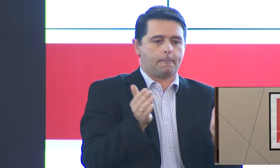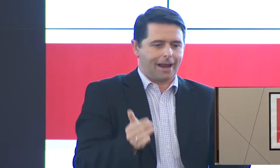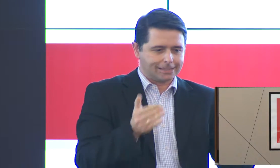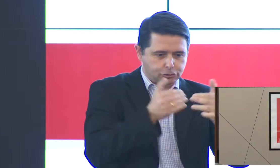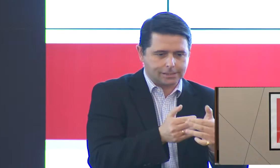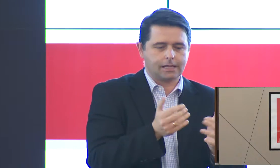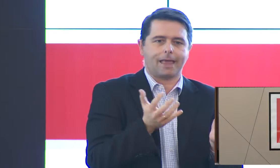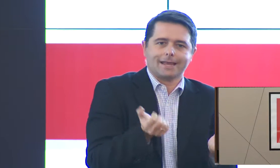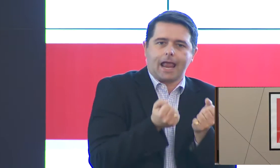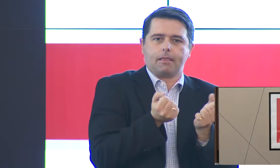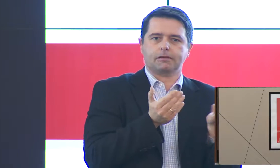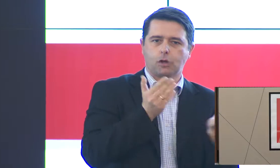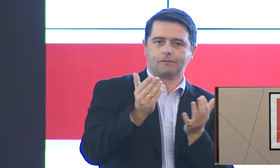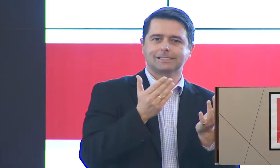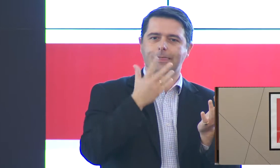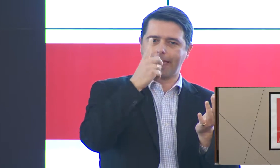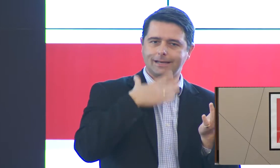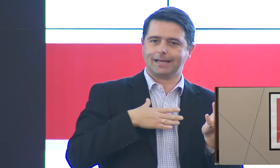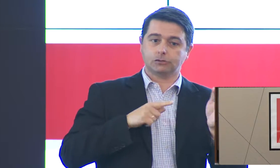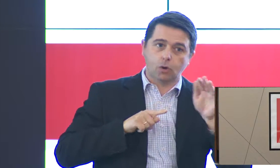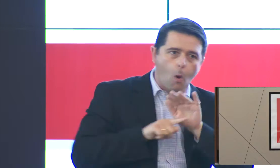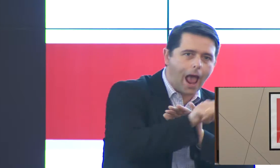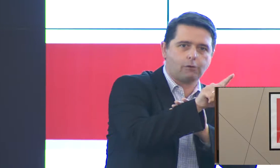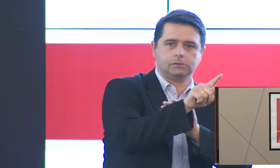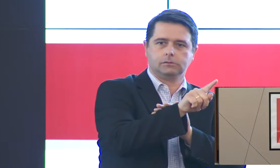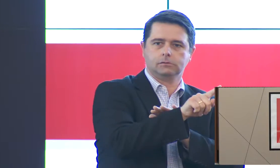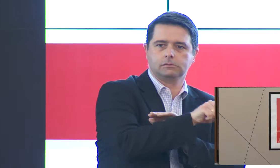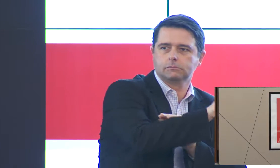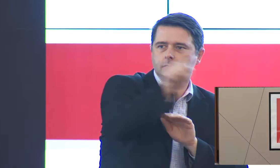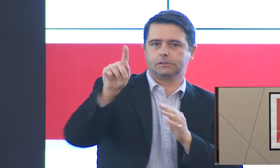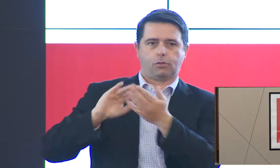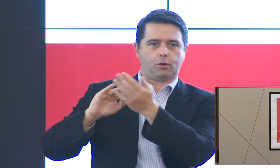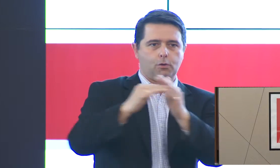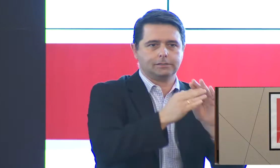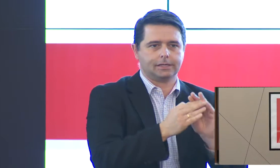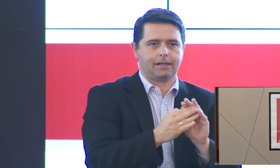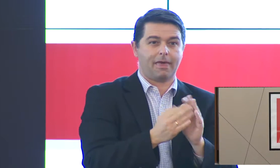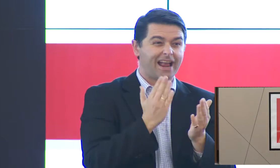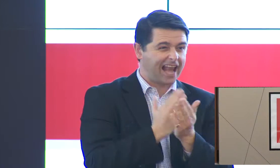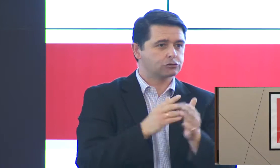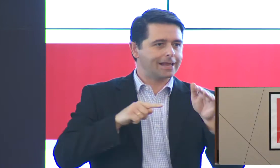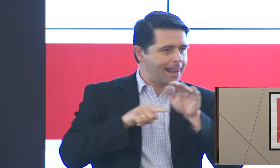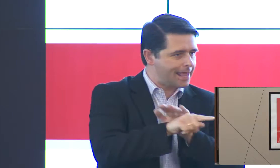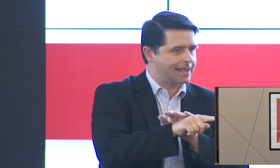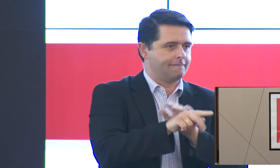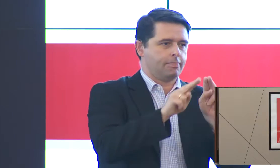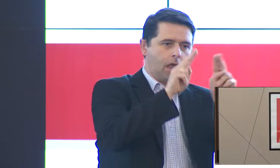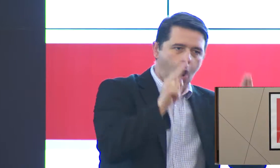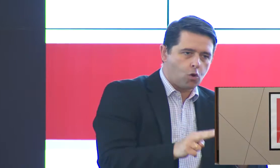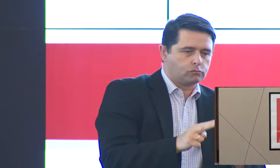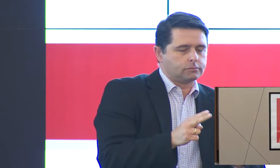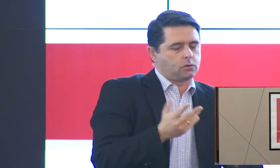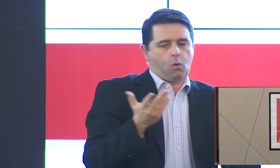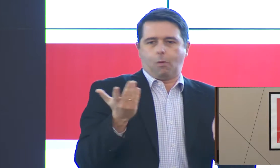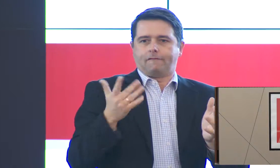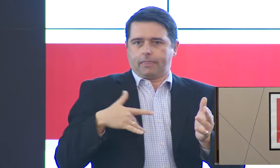disability receive their package, they receive the services they need to be able to go out and about and be part of mainstream society